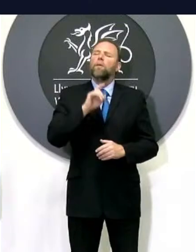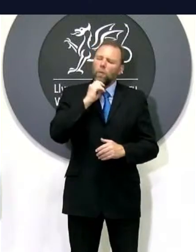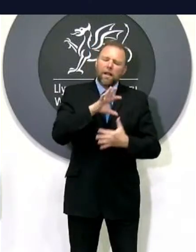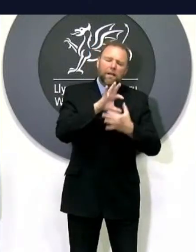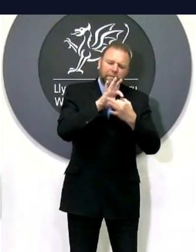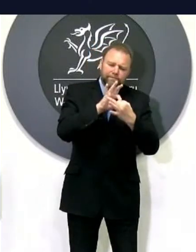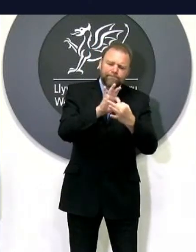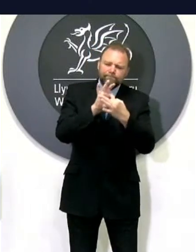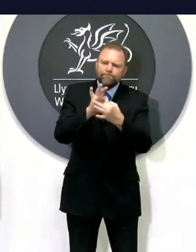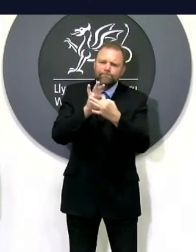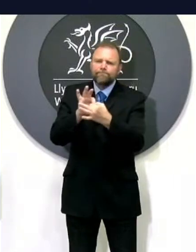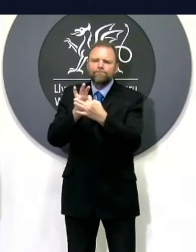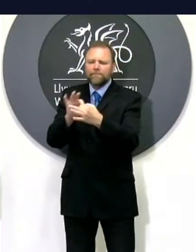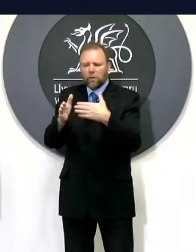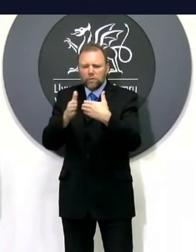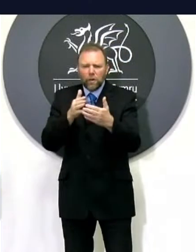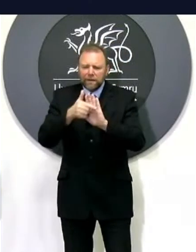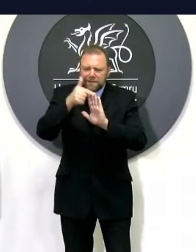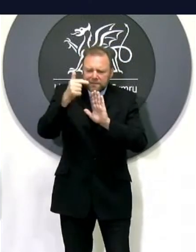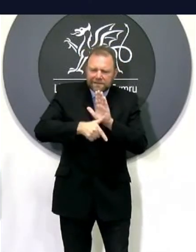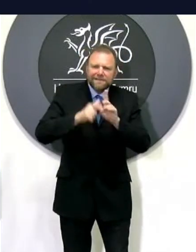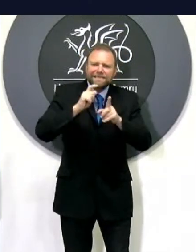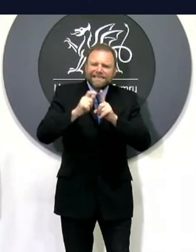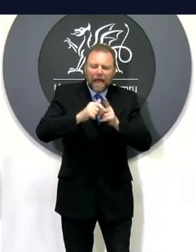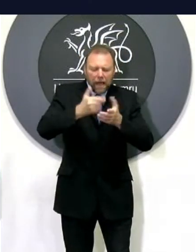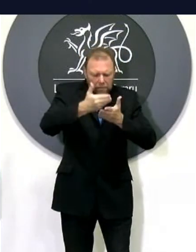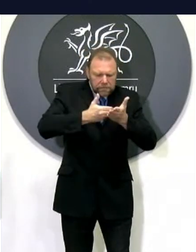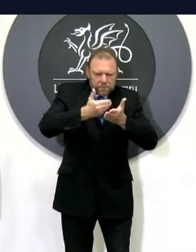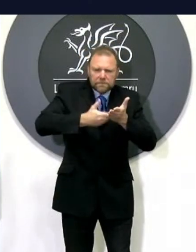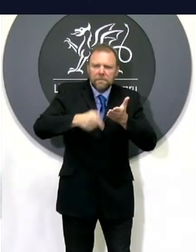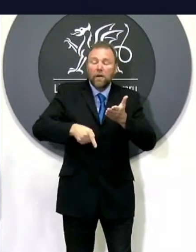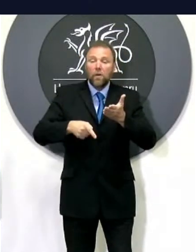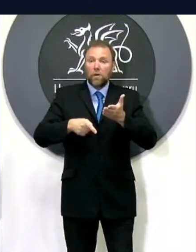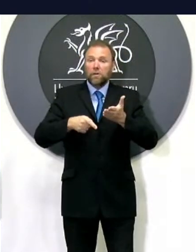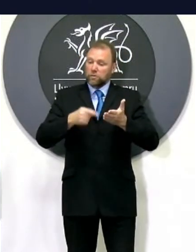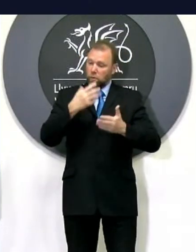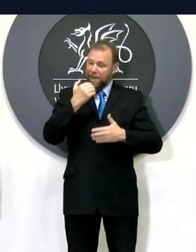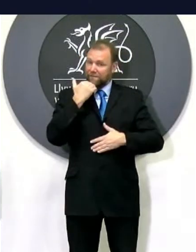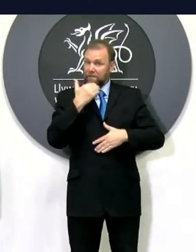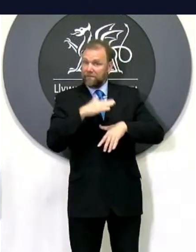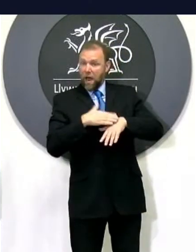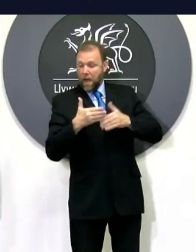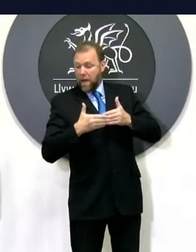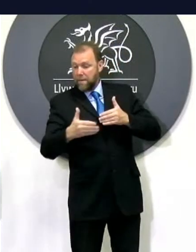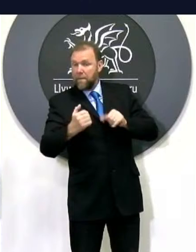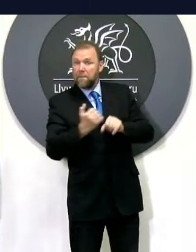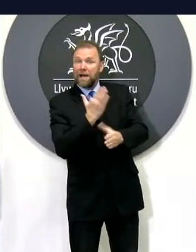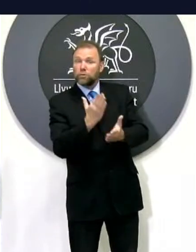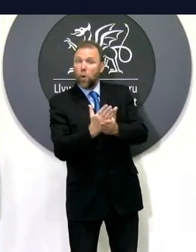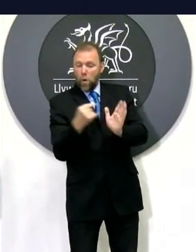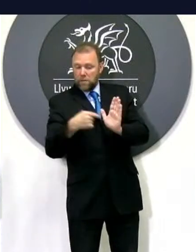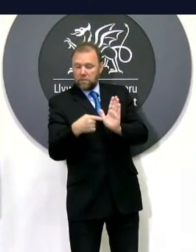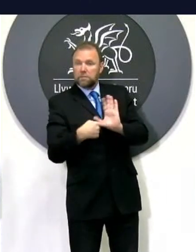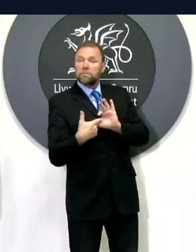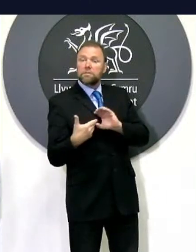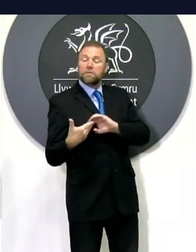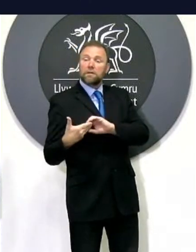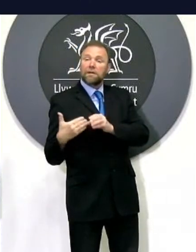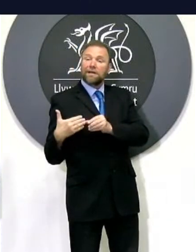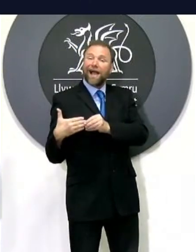there is some time for us to do that, to make sure that the guidance is as good as it possibly can be, so that when people